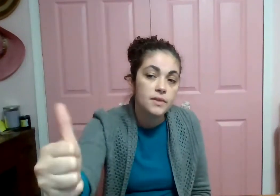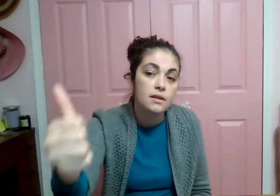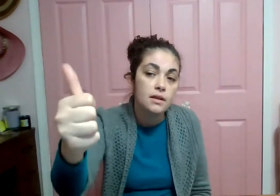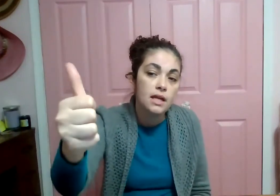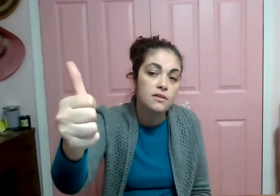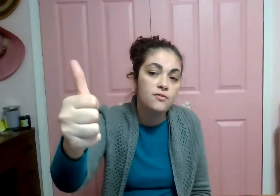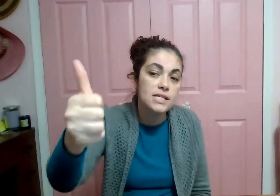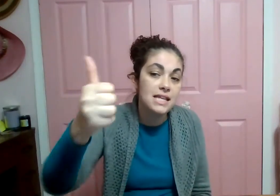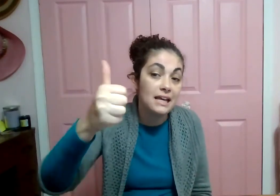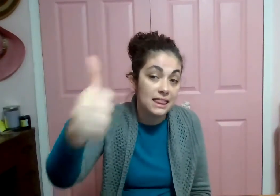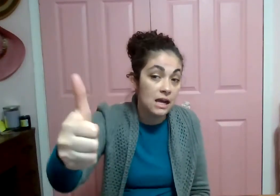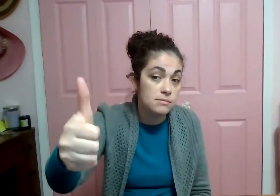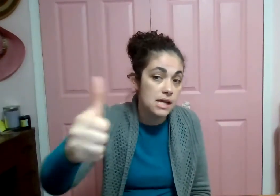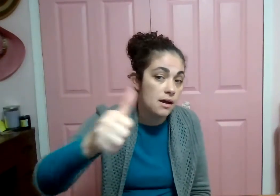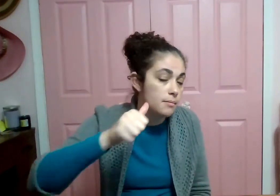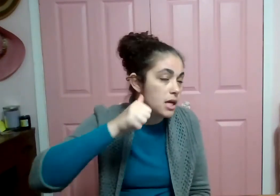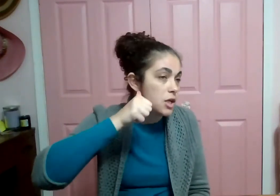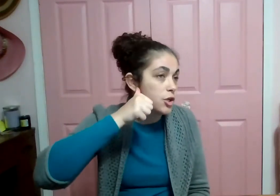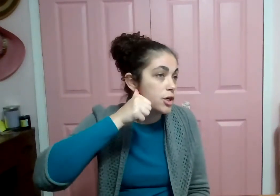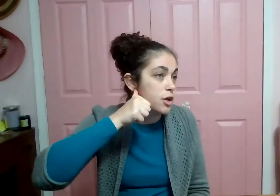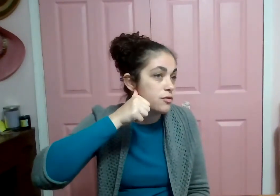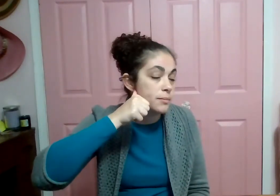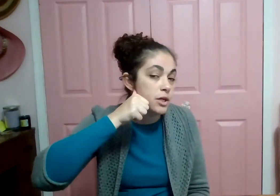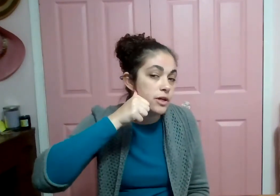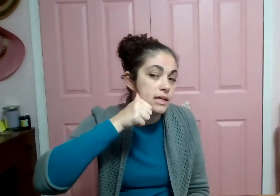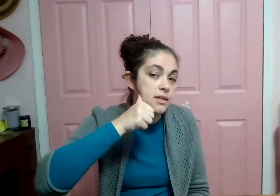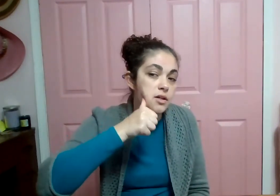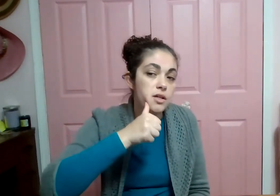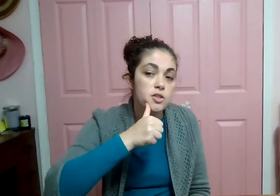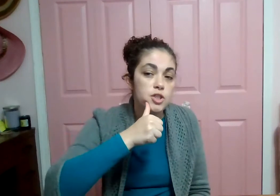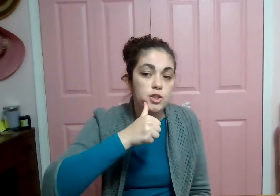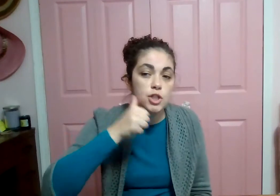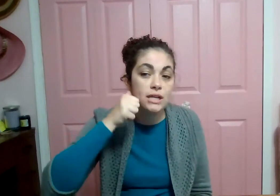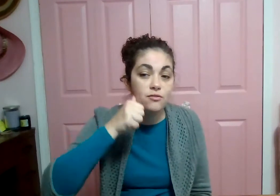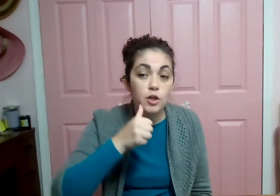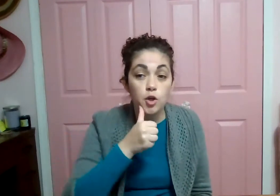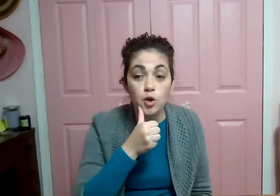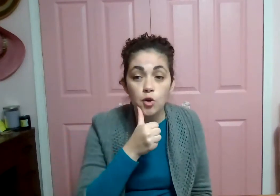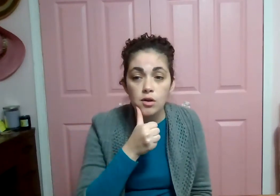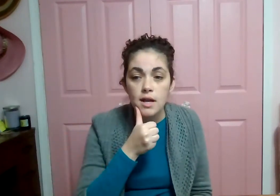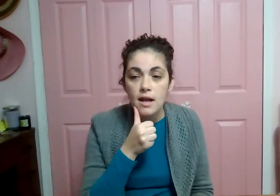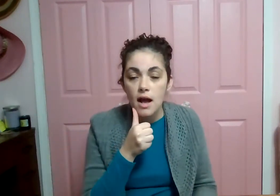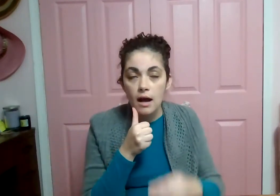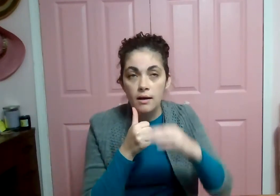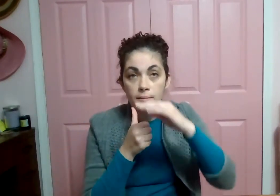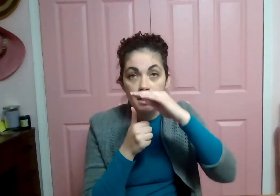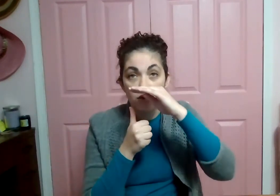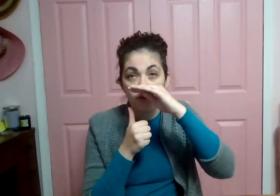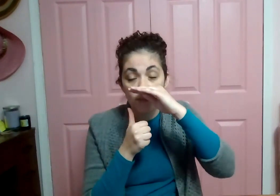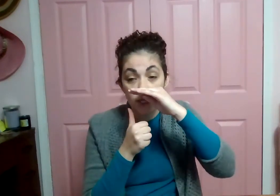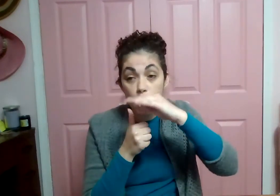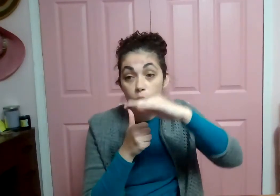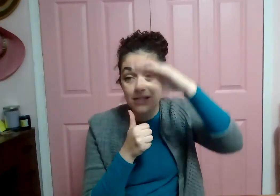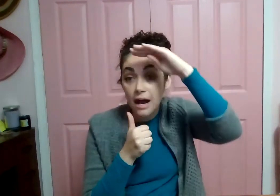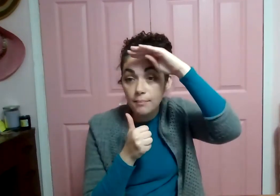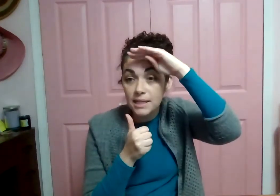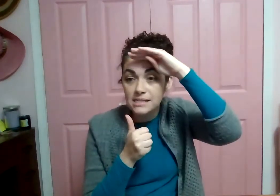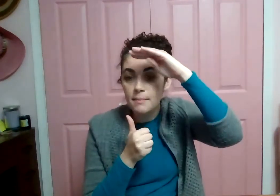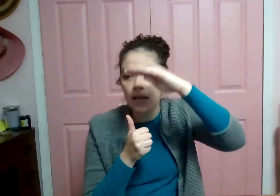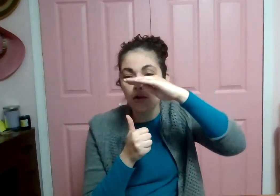thumb in a fist, like thumbs up. You're going to go from your ear to your chin for girl. From the nose up is male,